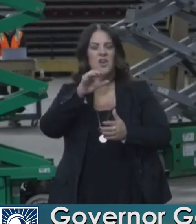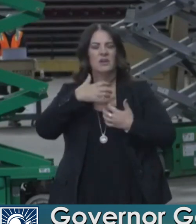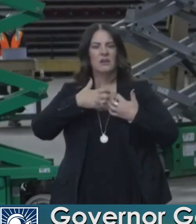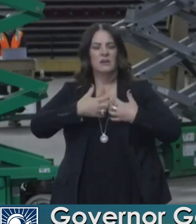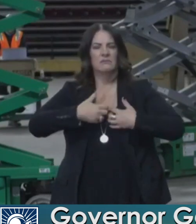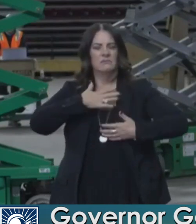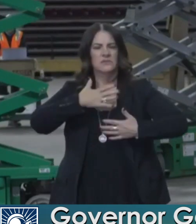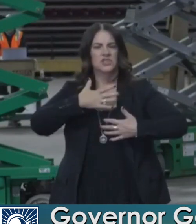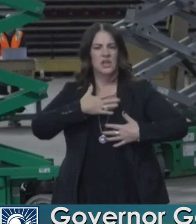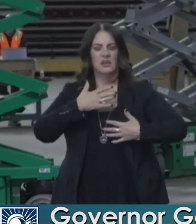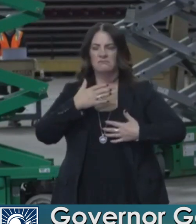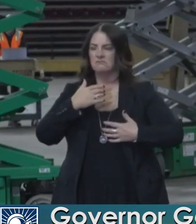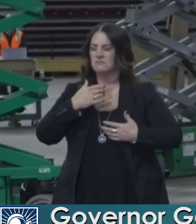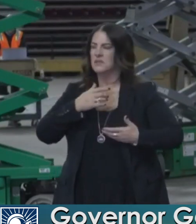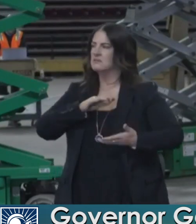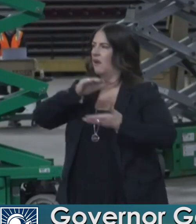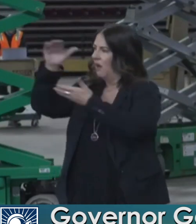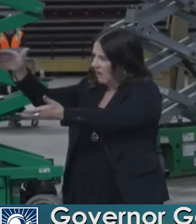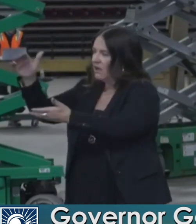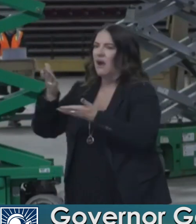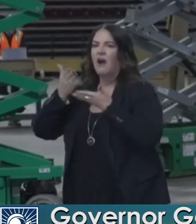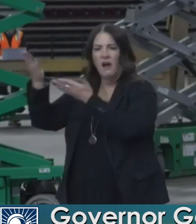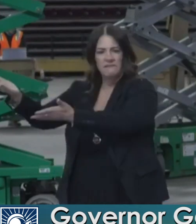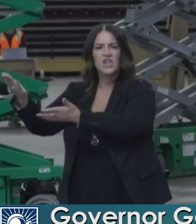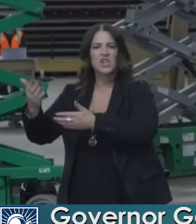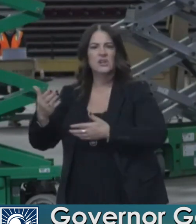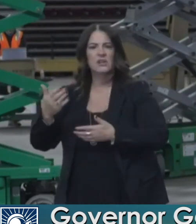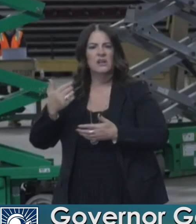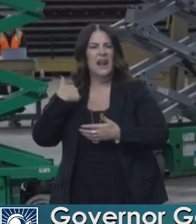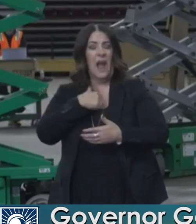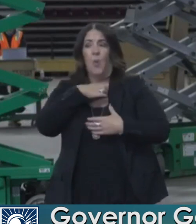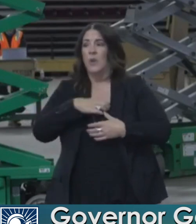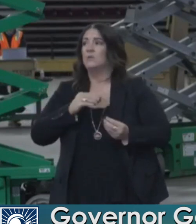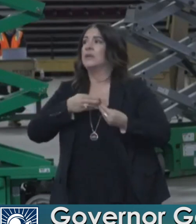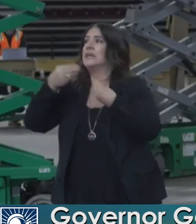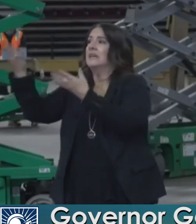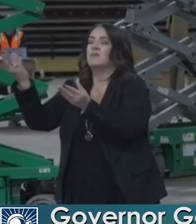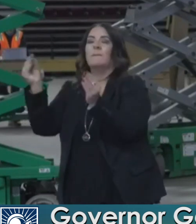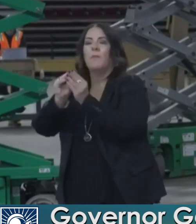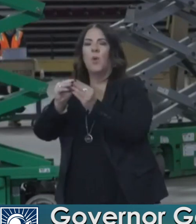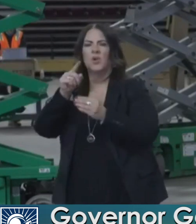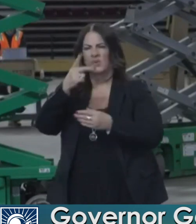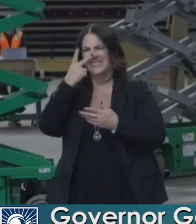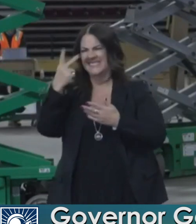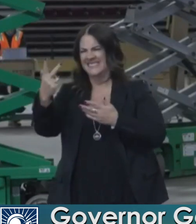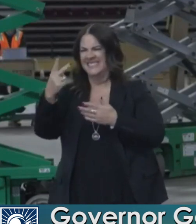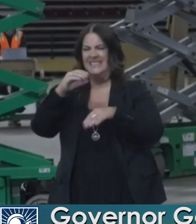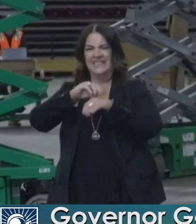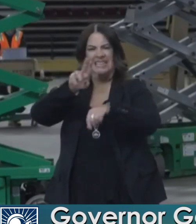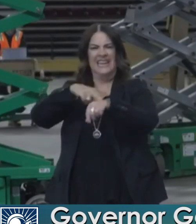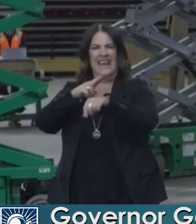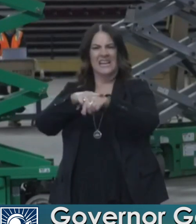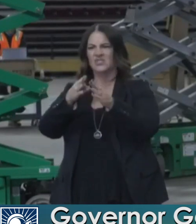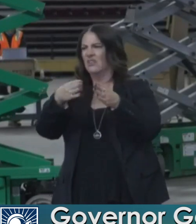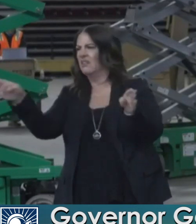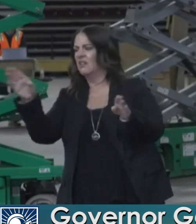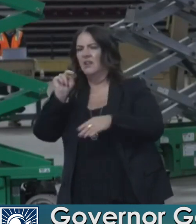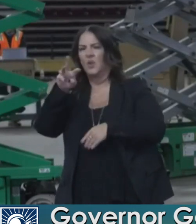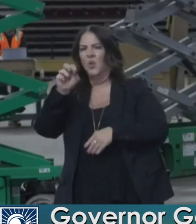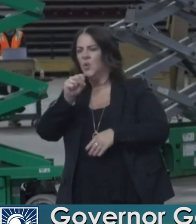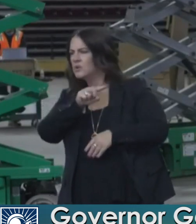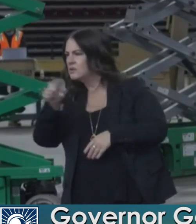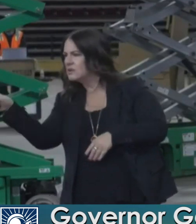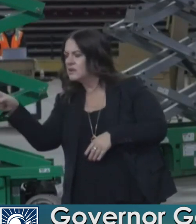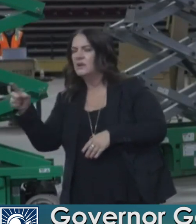I feel deep responsibility and anxiety, as we all do, watching the national news. What more can I do? I'm on conference calls